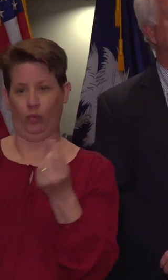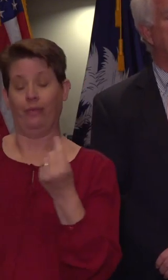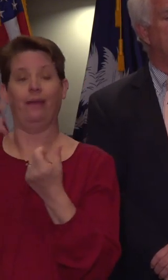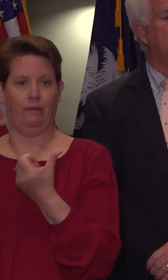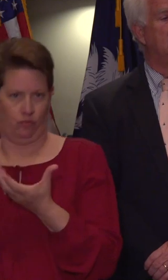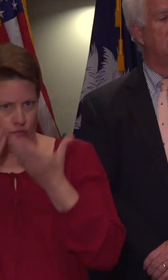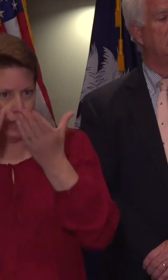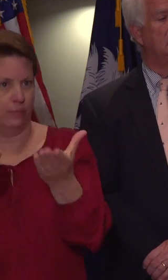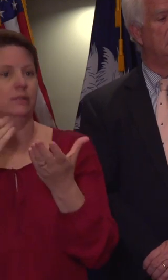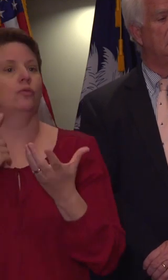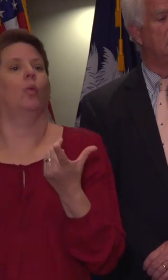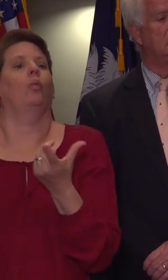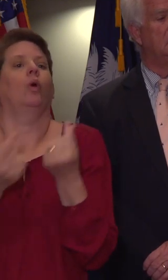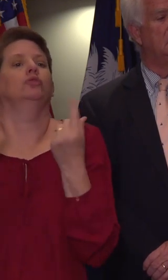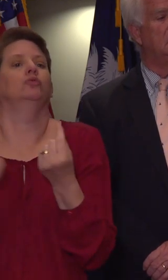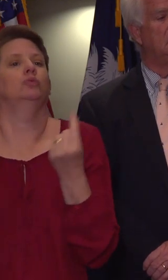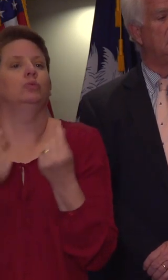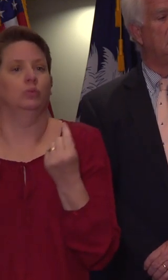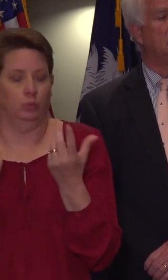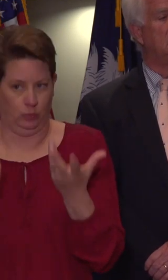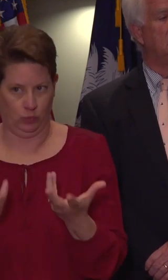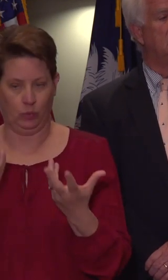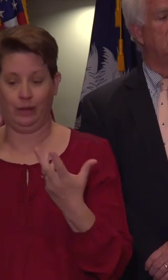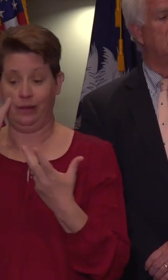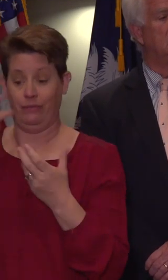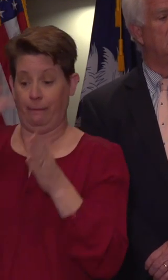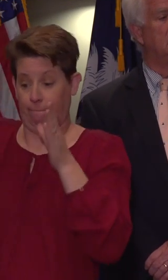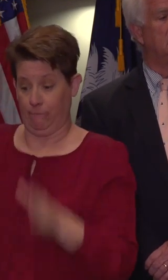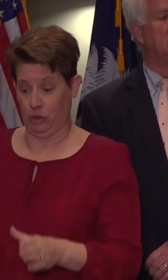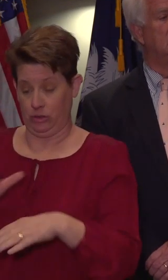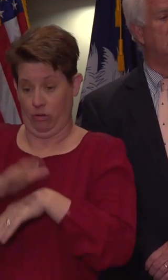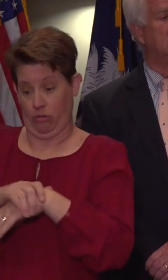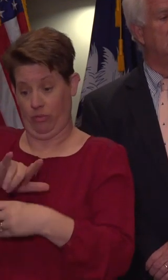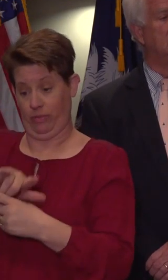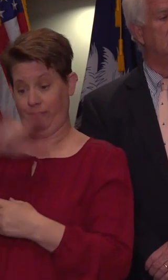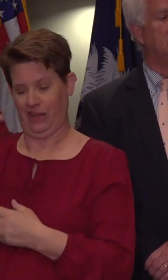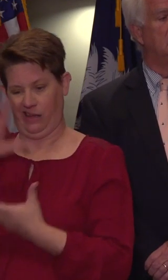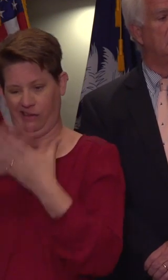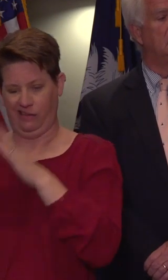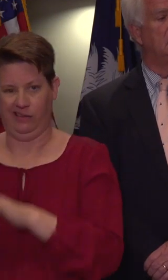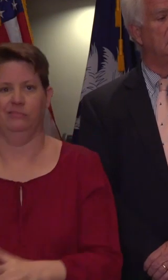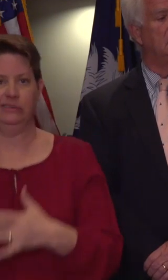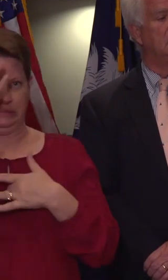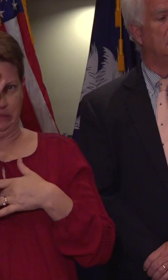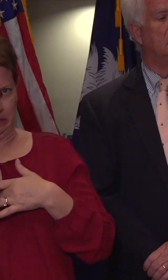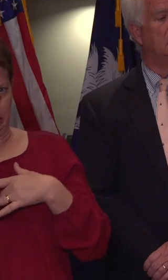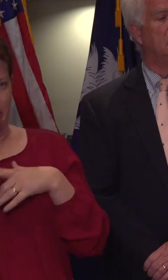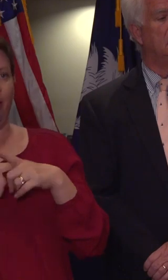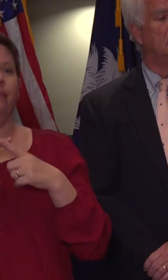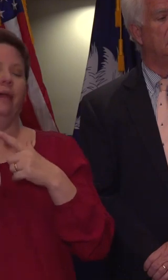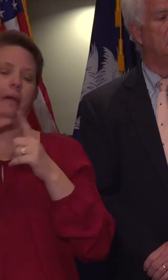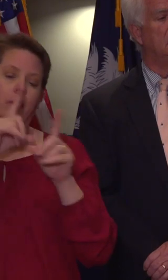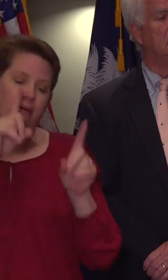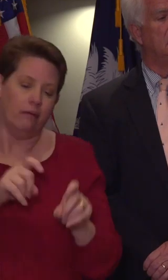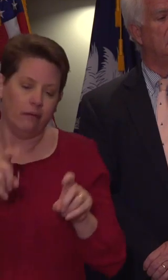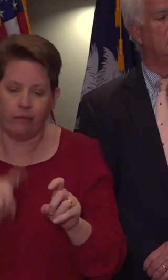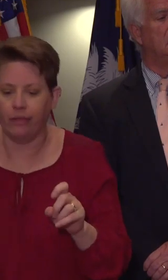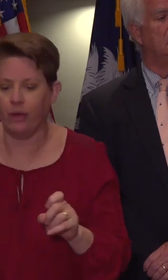should be taken if an individual is ill on a flight. And then there is an evaluation of passengers on the